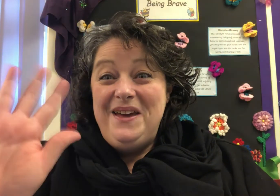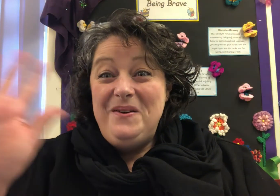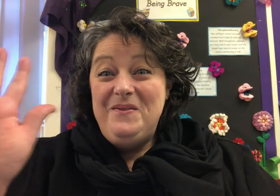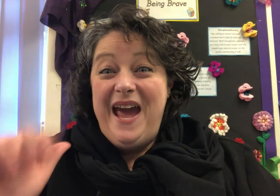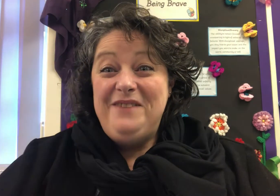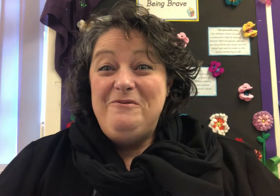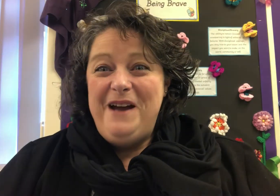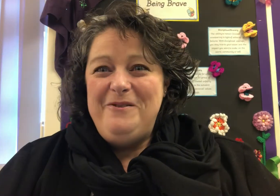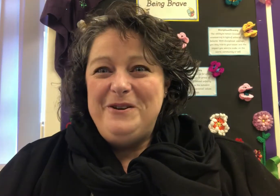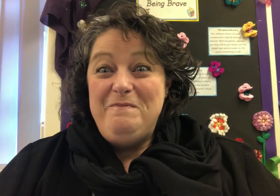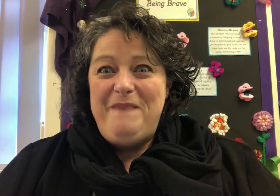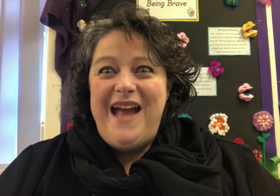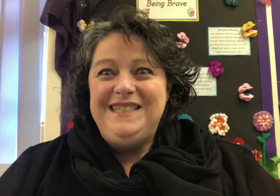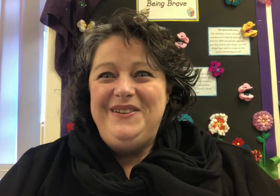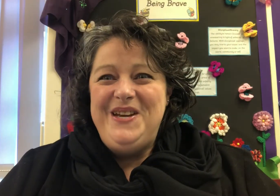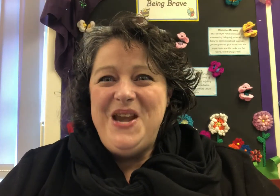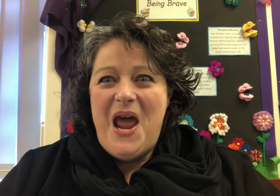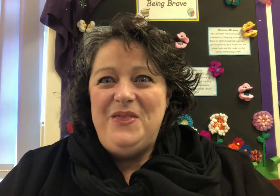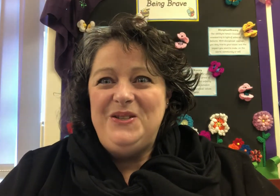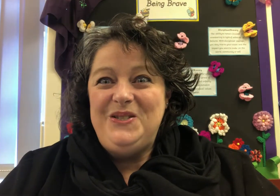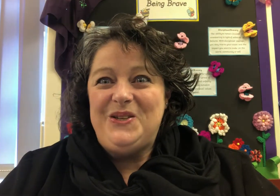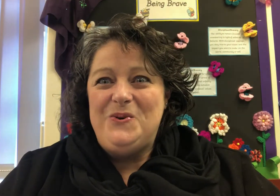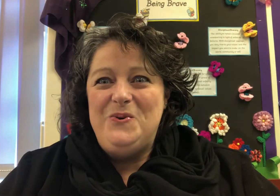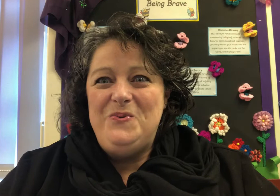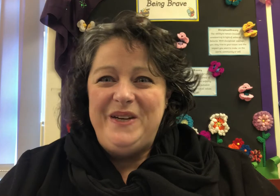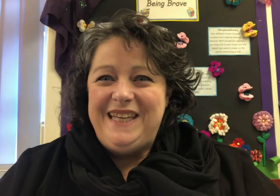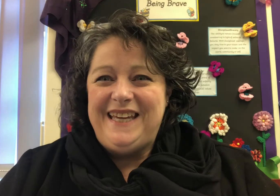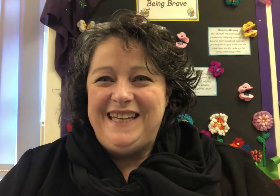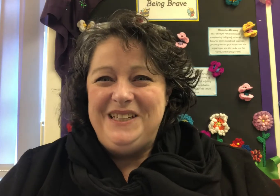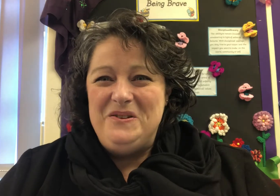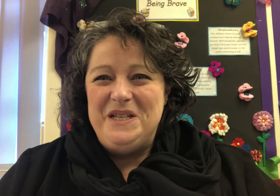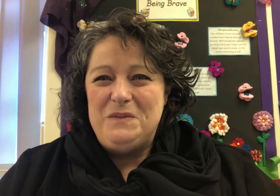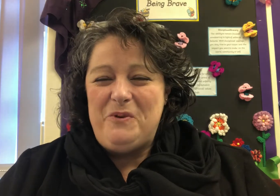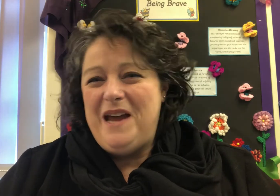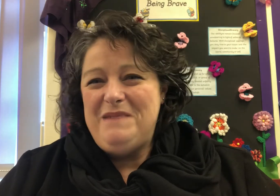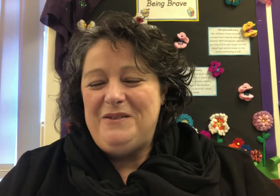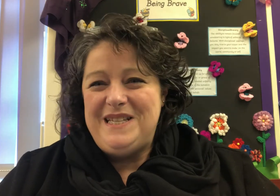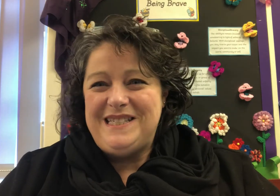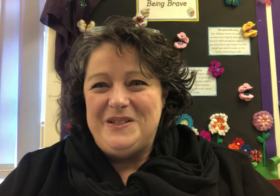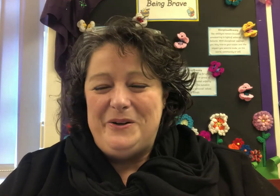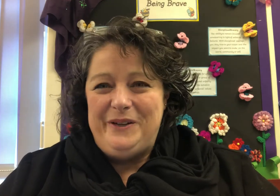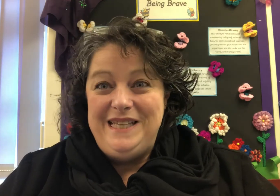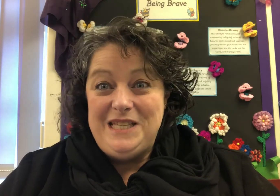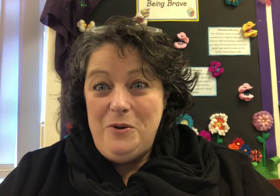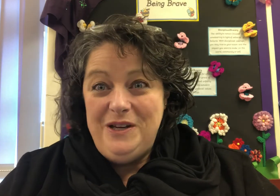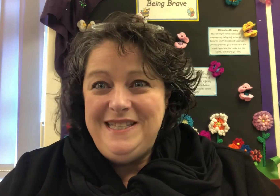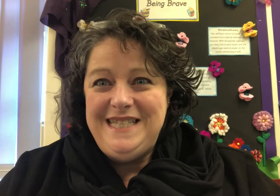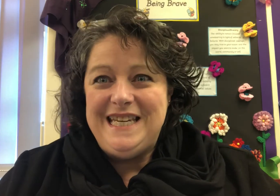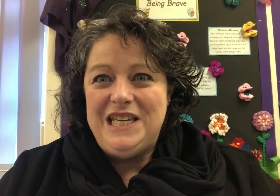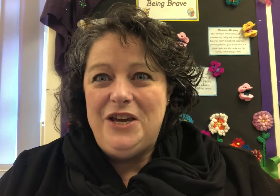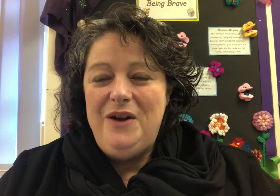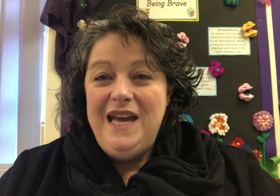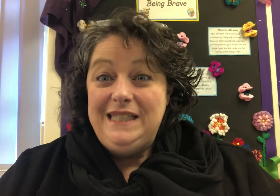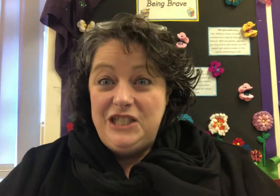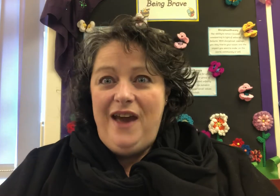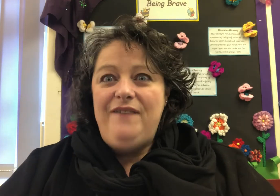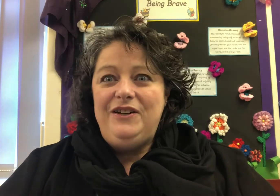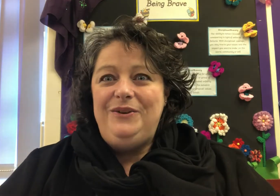Hello and welcome back to another school week at Newlands Primary School. It's so good to see you. Did you have a good